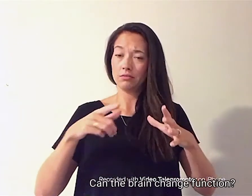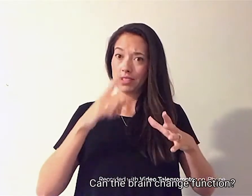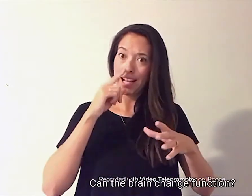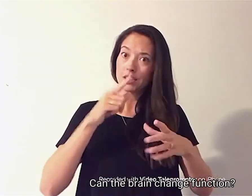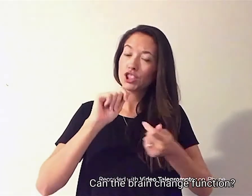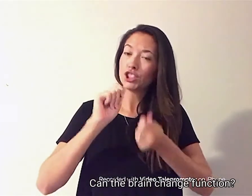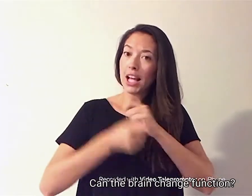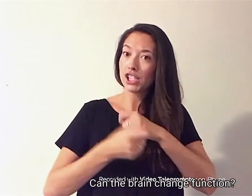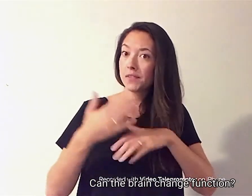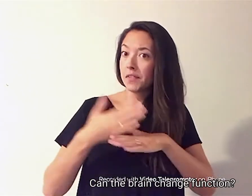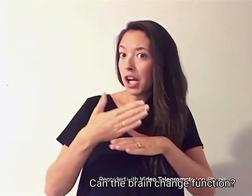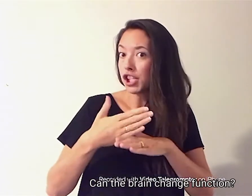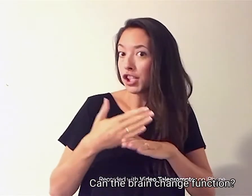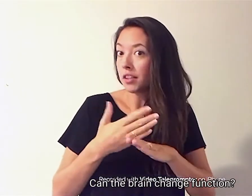Can the brain change function?